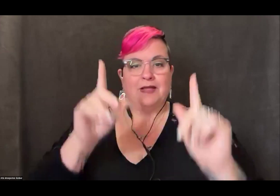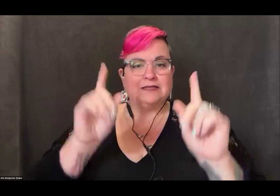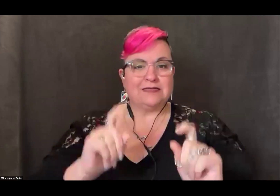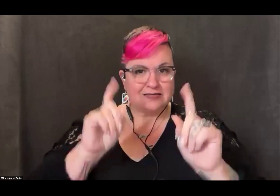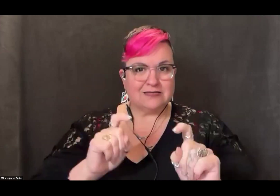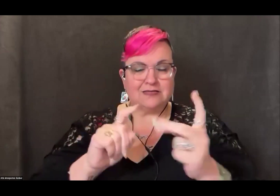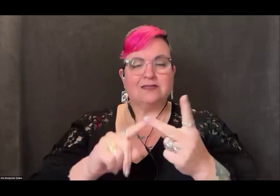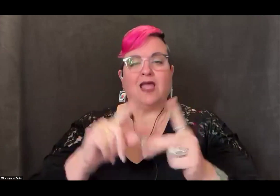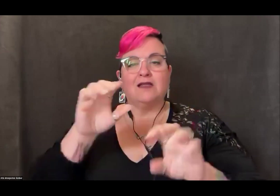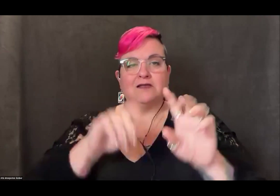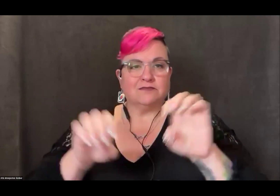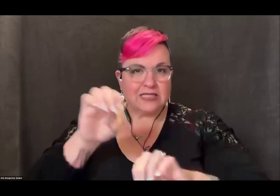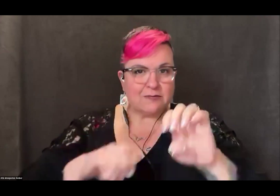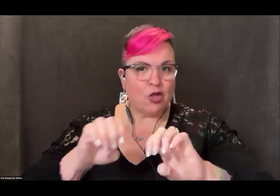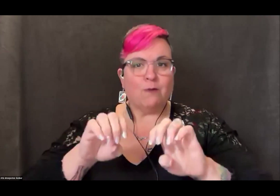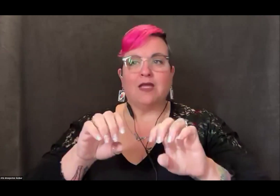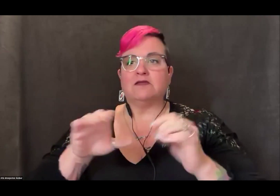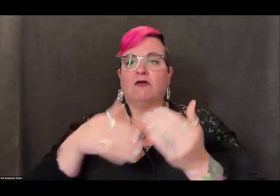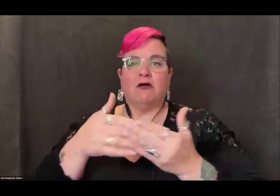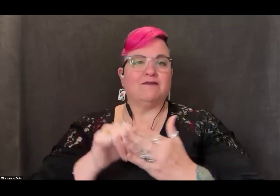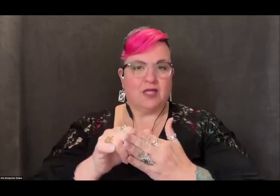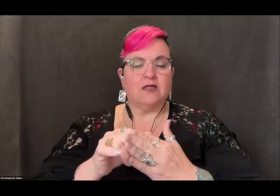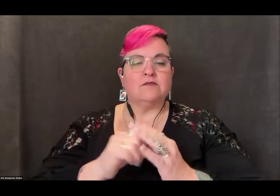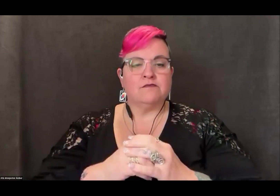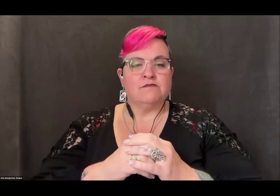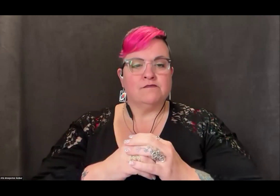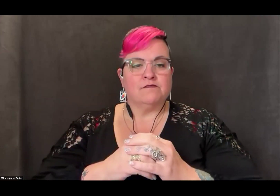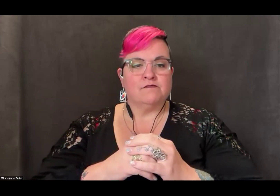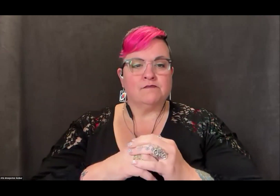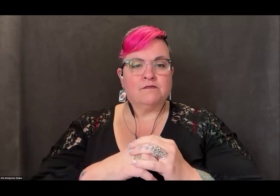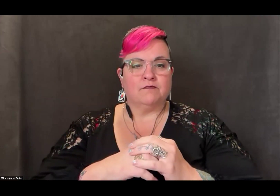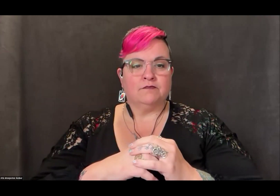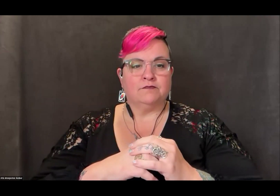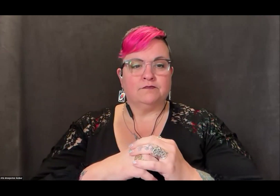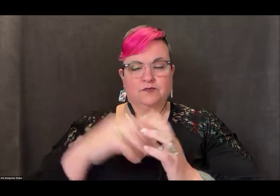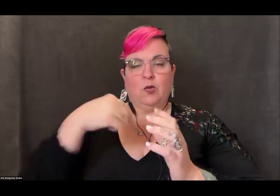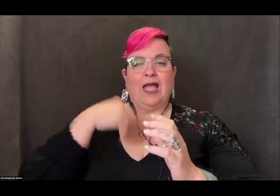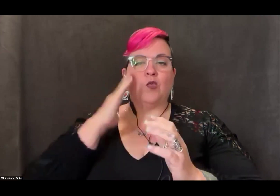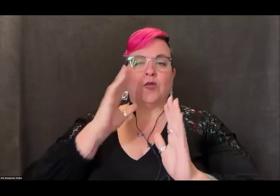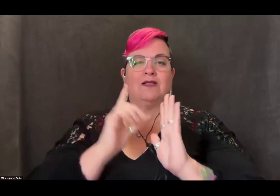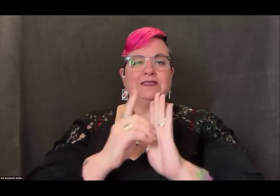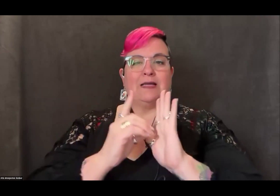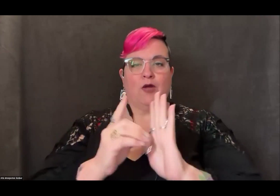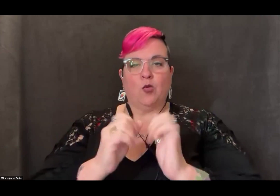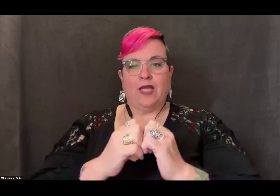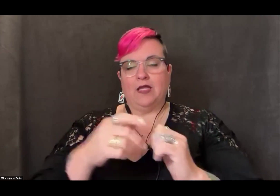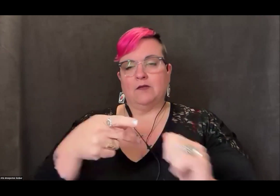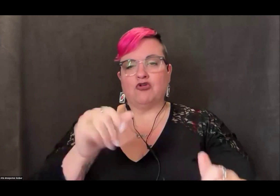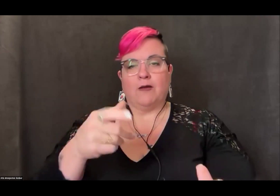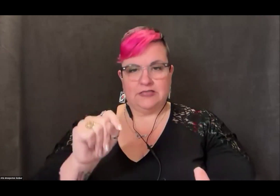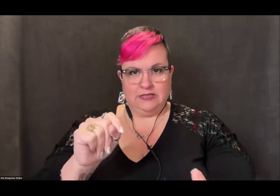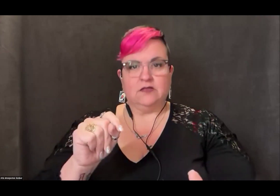testing and experimenting with lately. So I'm going to be demoing prompting